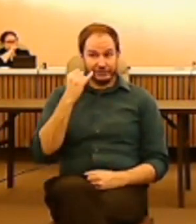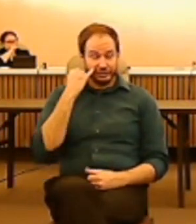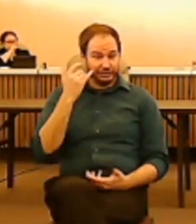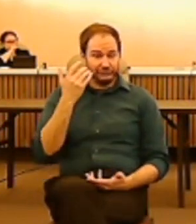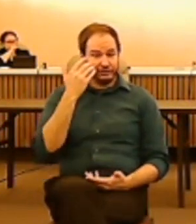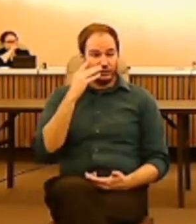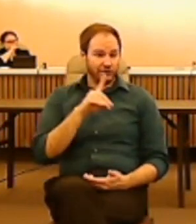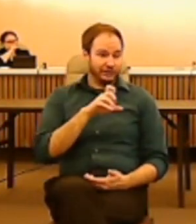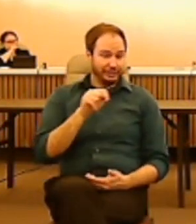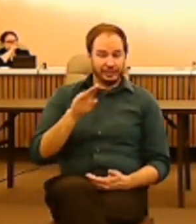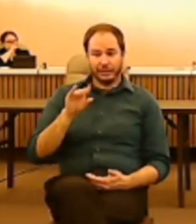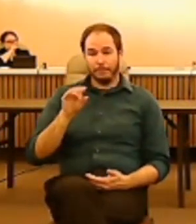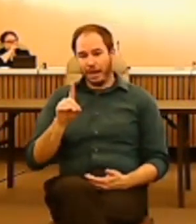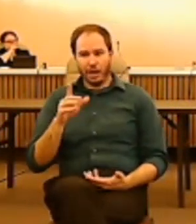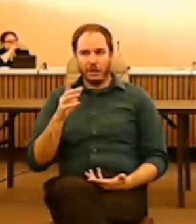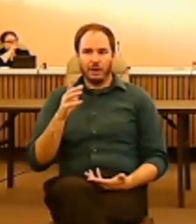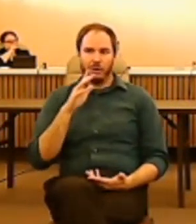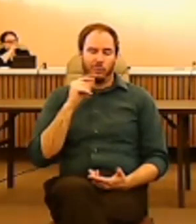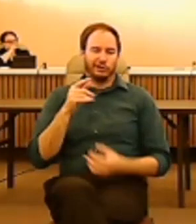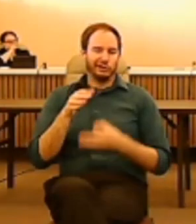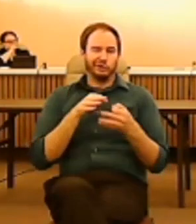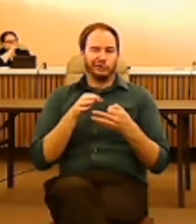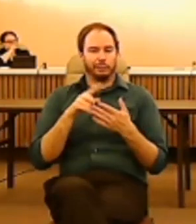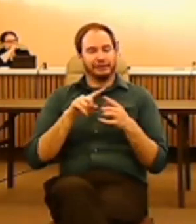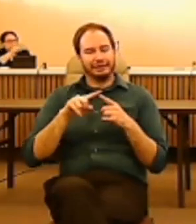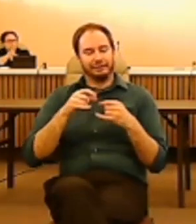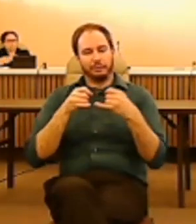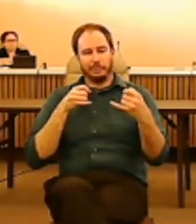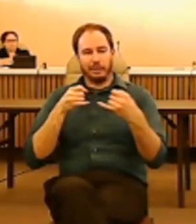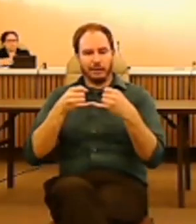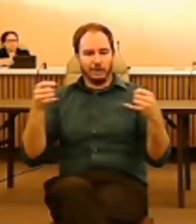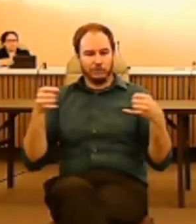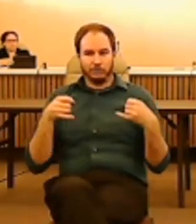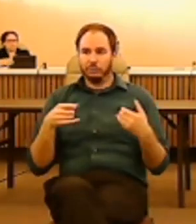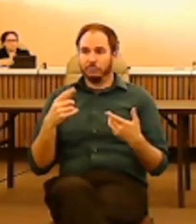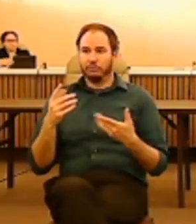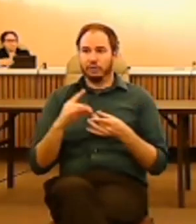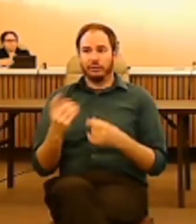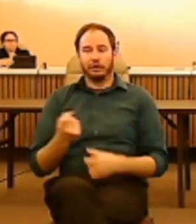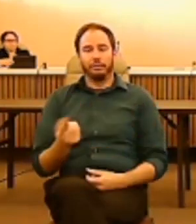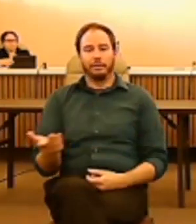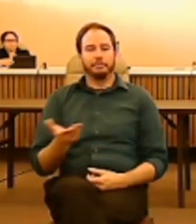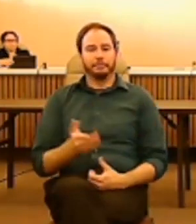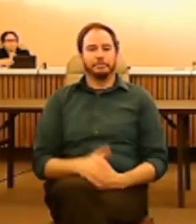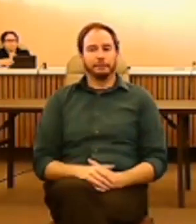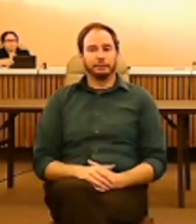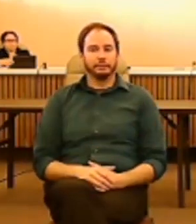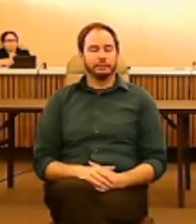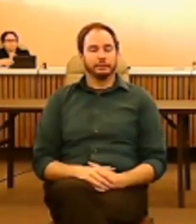bounds are, you're not alone. It basically describes the boundary itself. Yeah, if you have a comment, come on up.